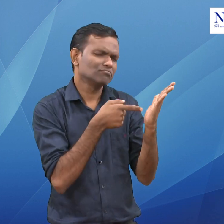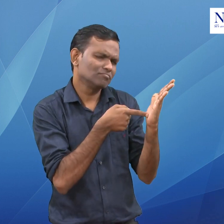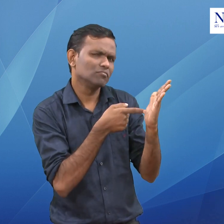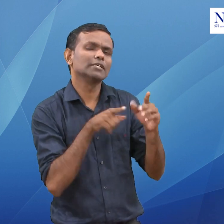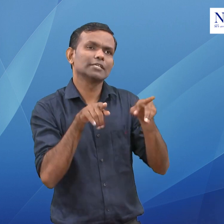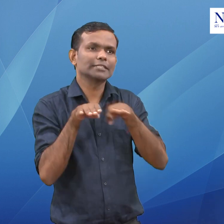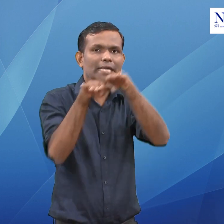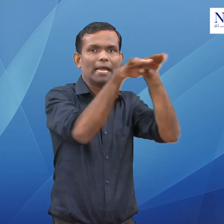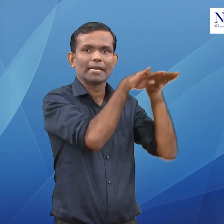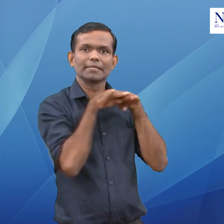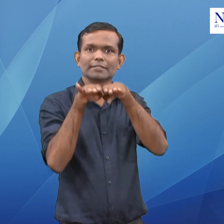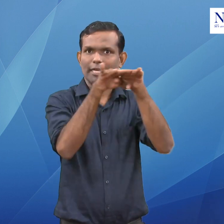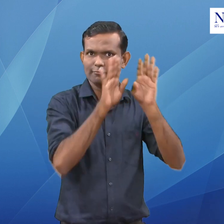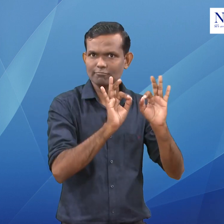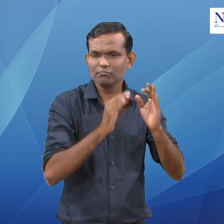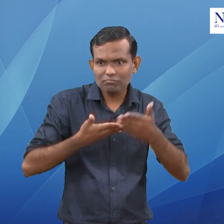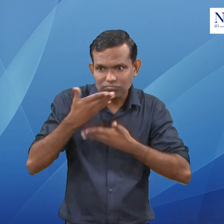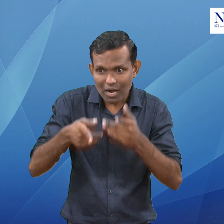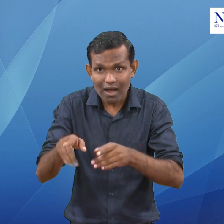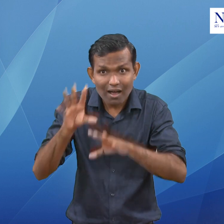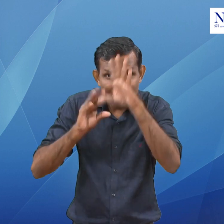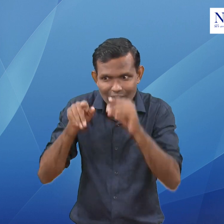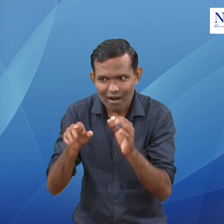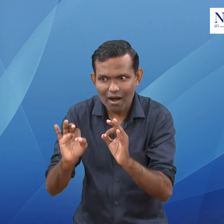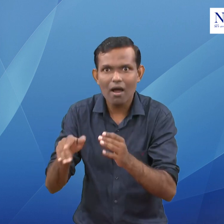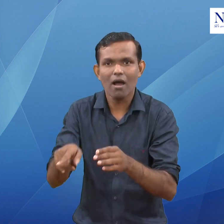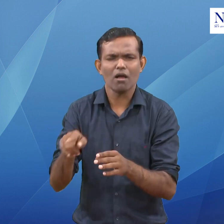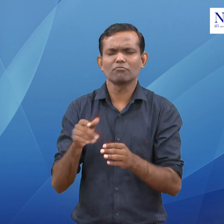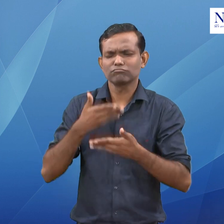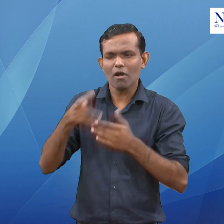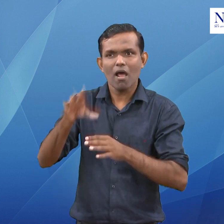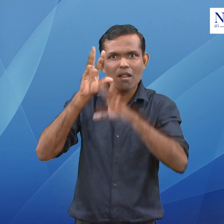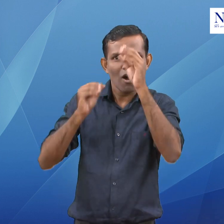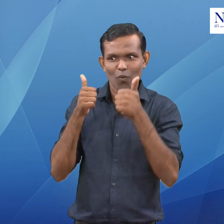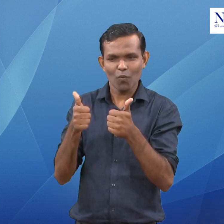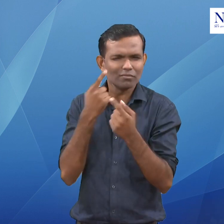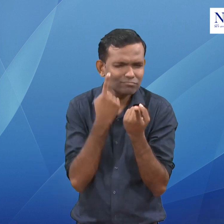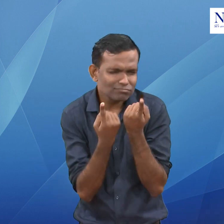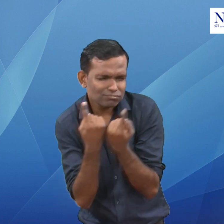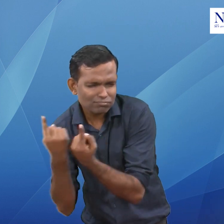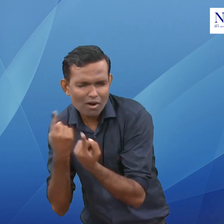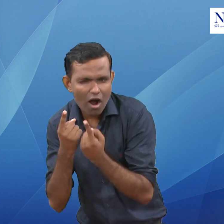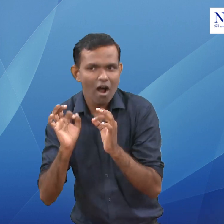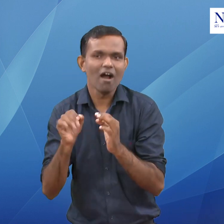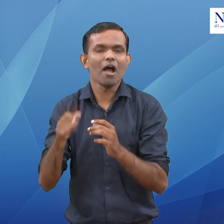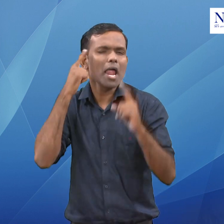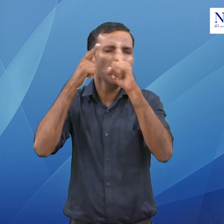same curriculum in all preschool institutions. It says that the evaluation of preschool students should be informal and